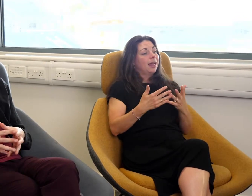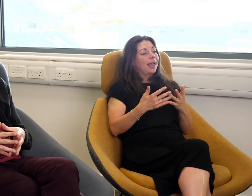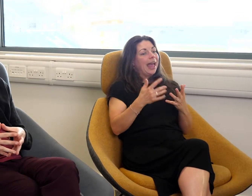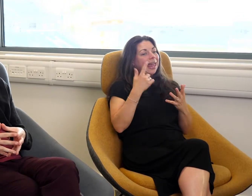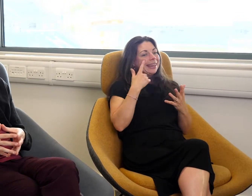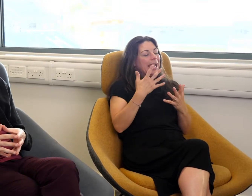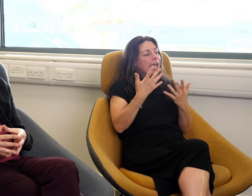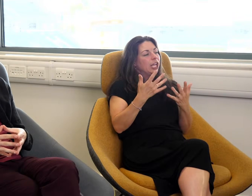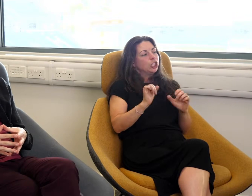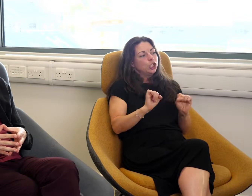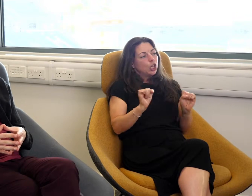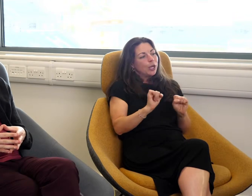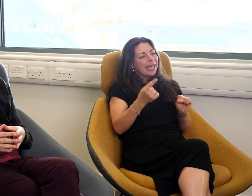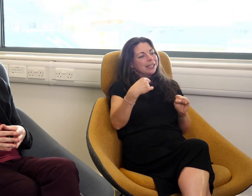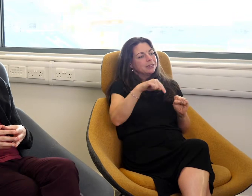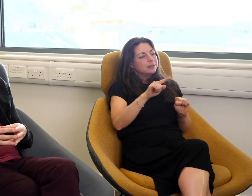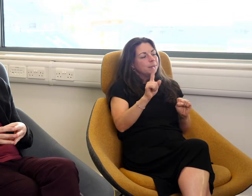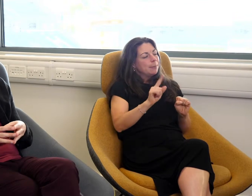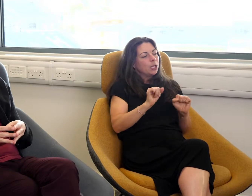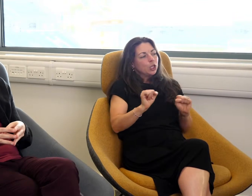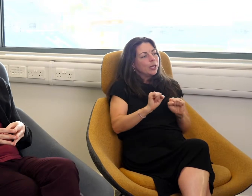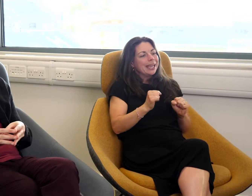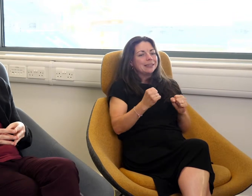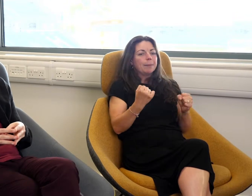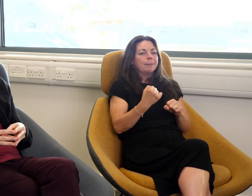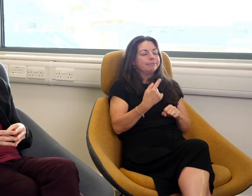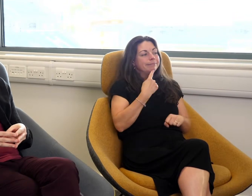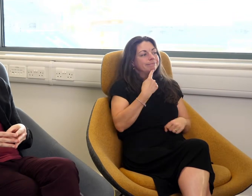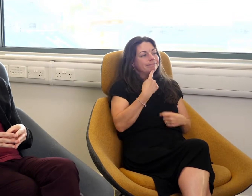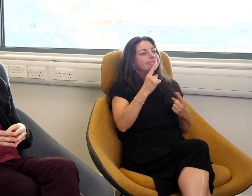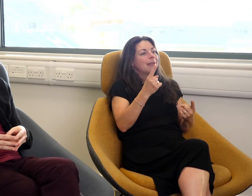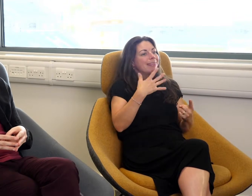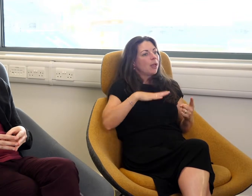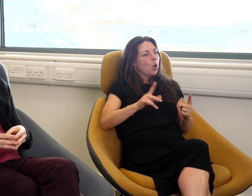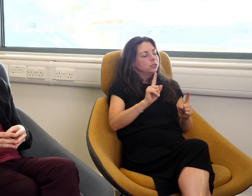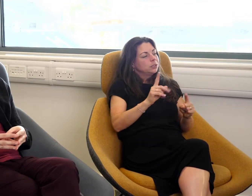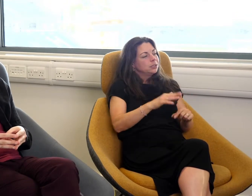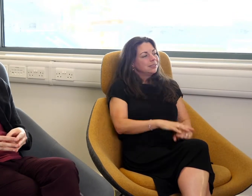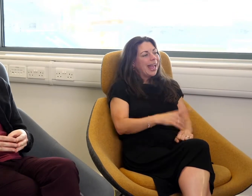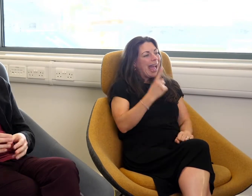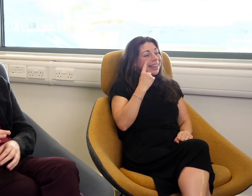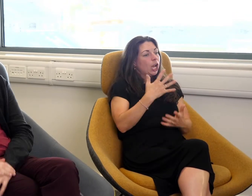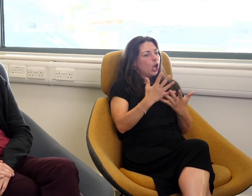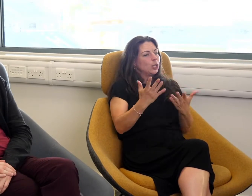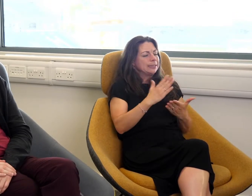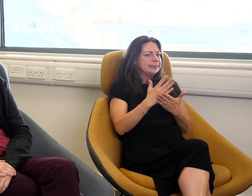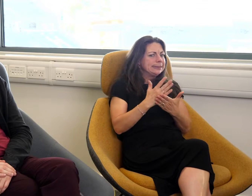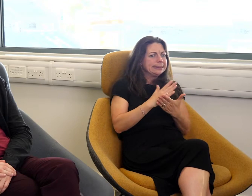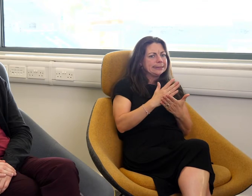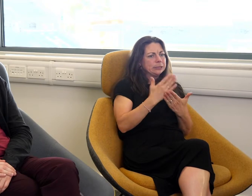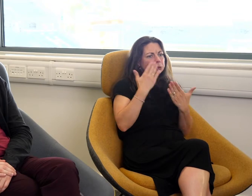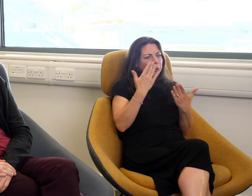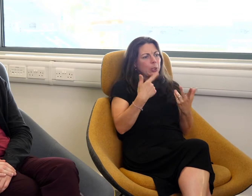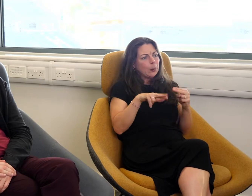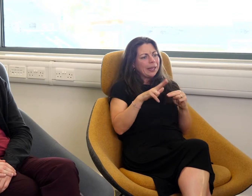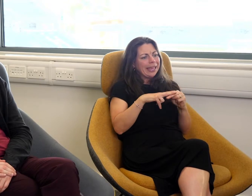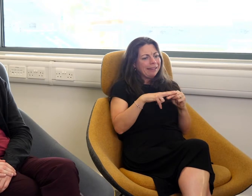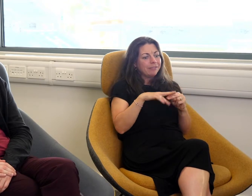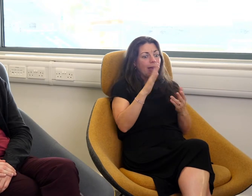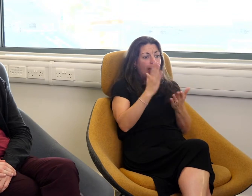clear. So, and to be honest, I think a lot of people haven't decided what they're doing either. So it's very hard for me to answer because I don't